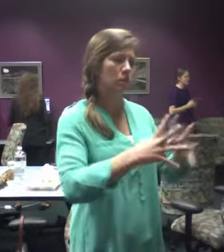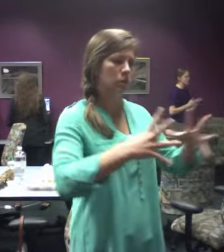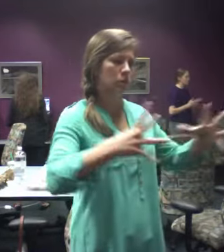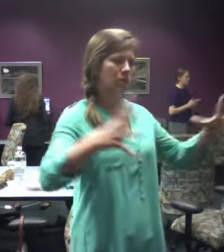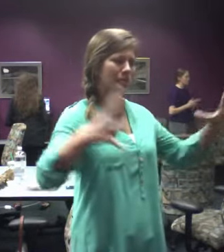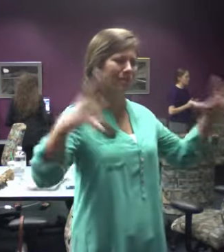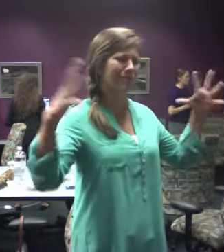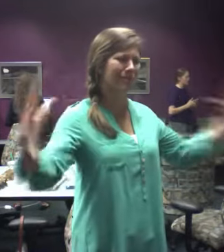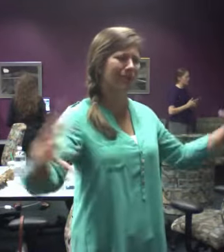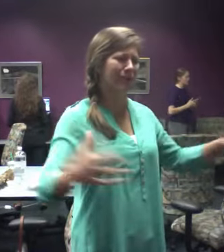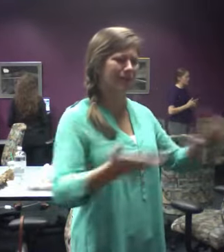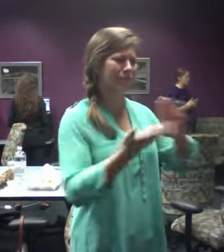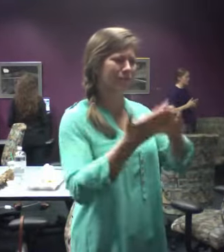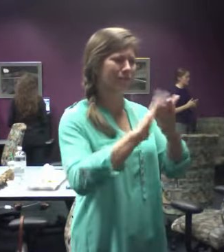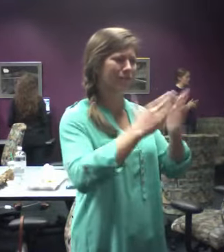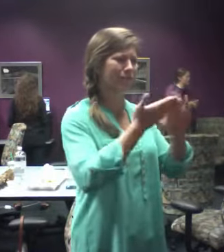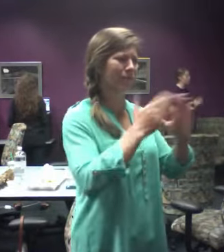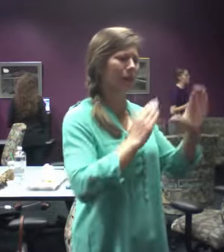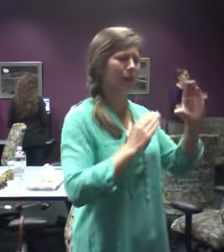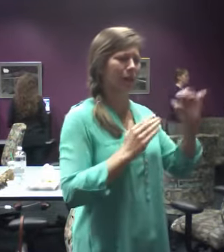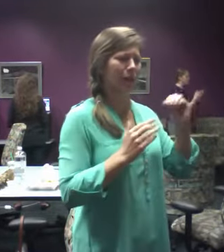All right, what about Washington? Lacey?